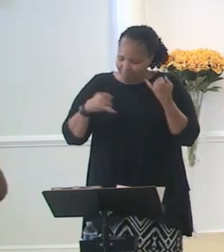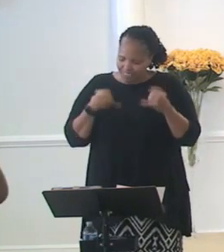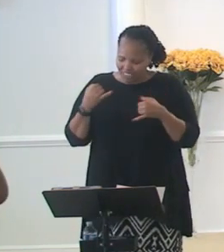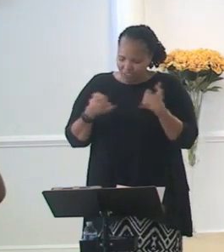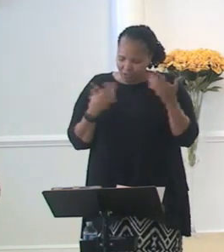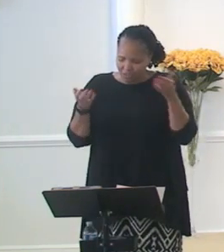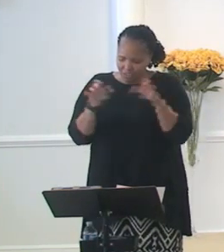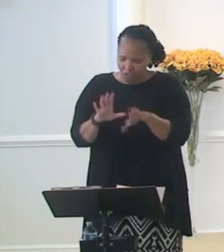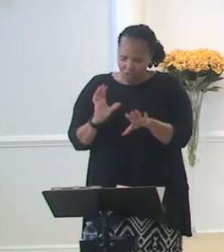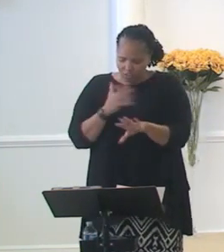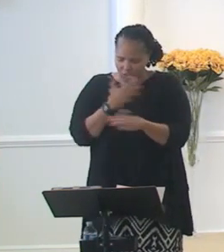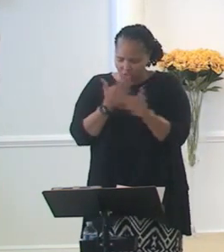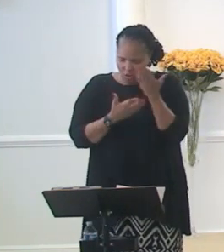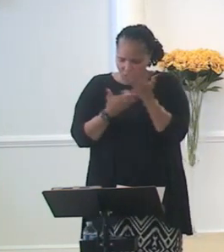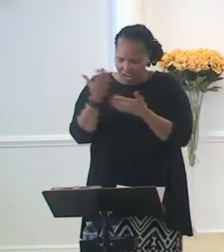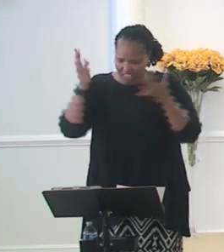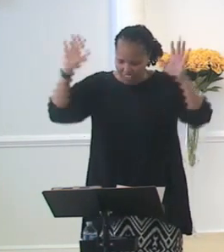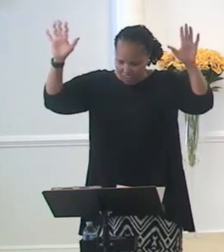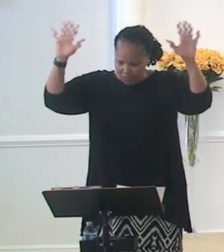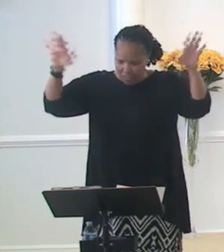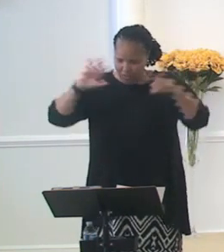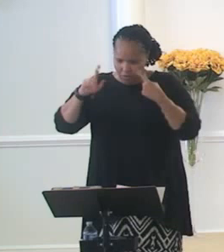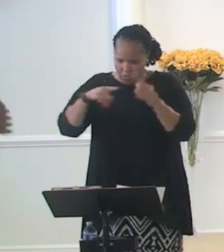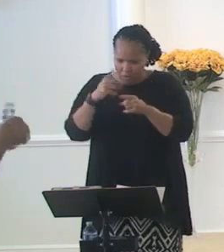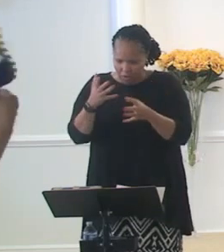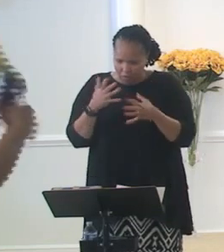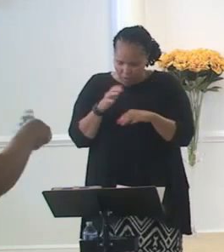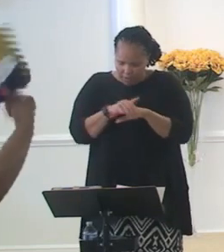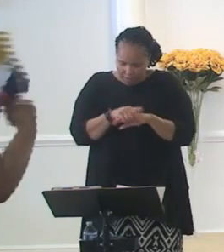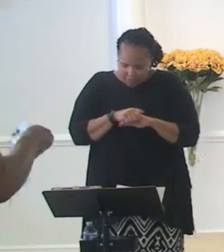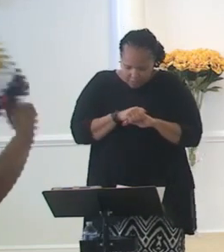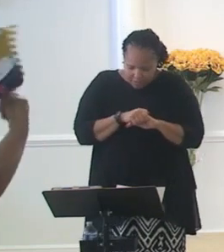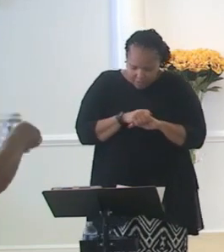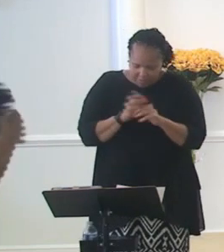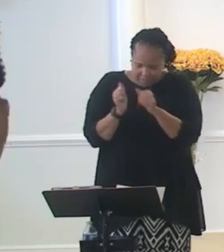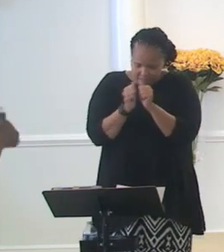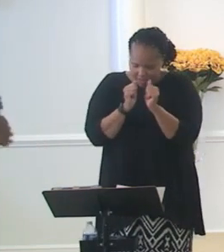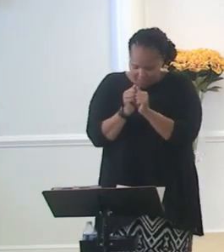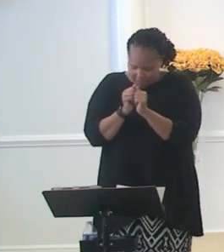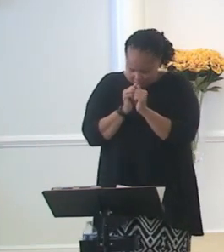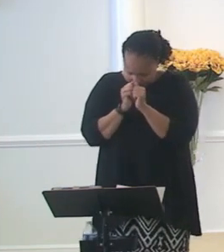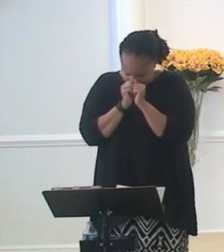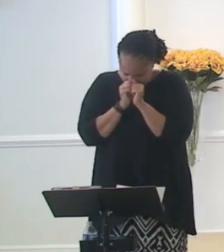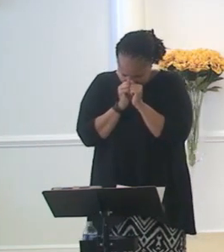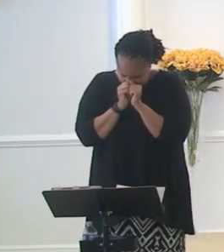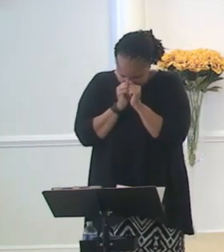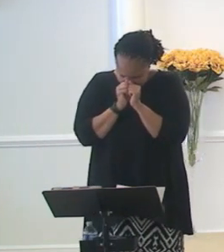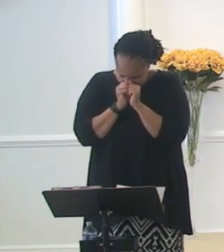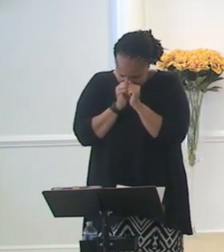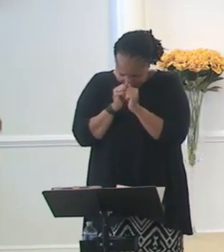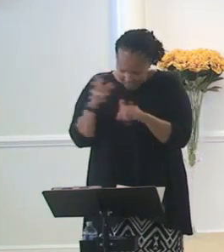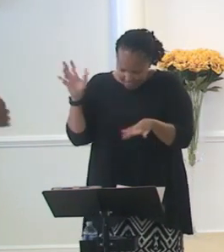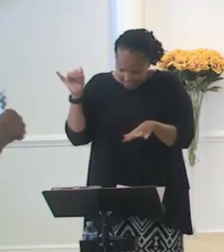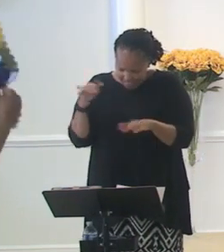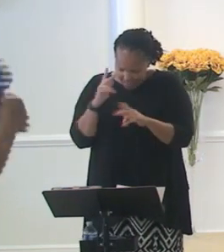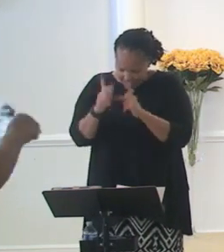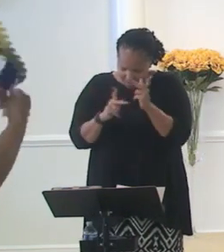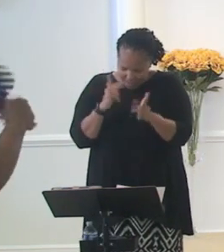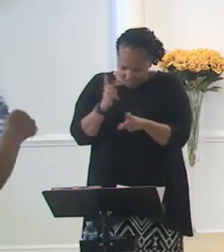that causes our hands to raise when we want to fold them together. That type of